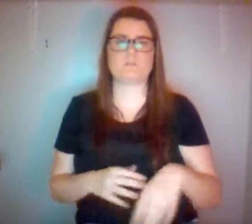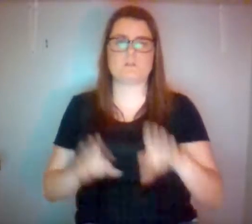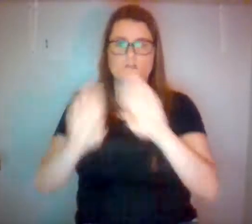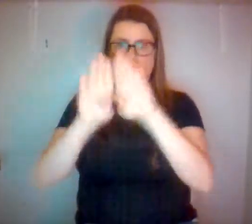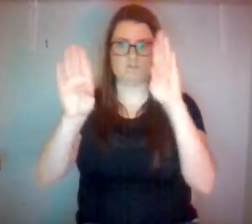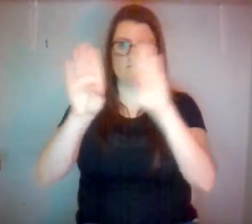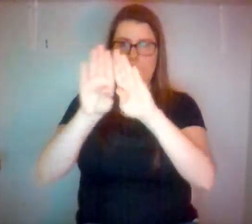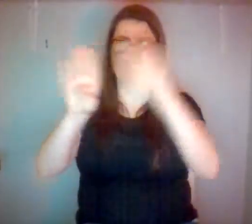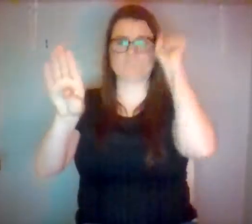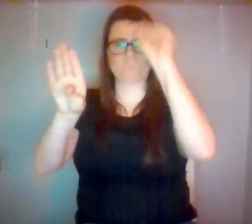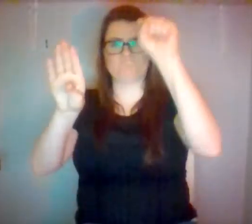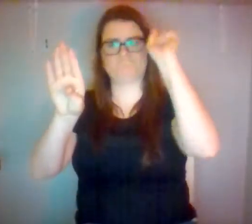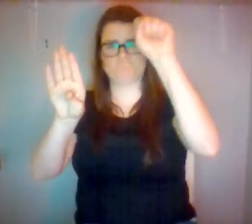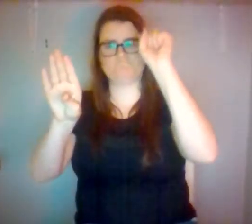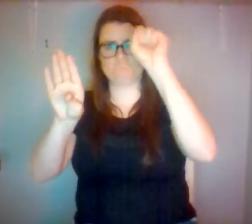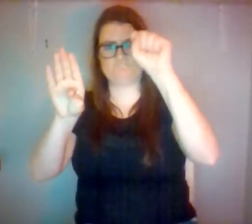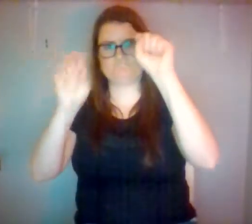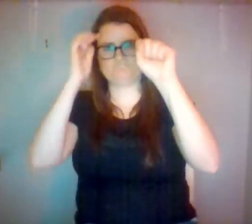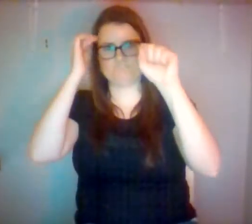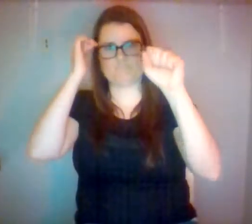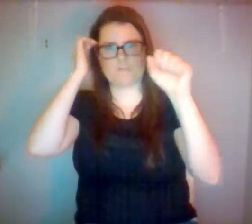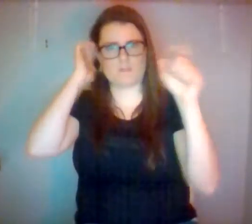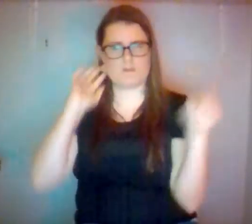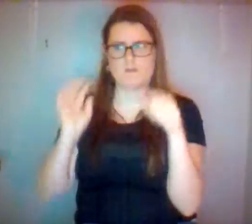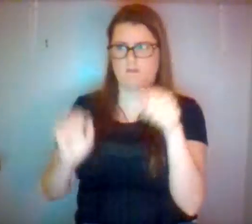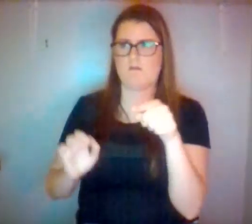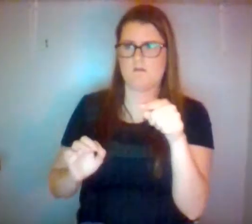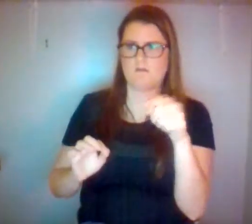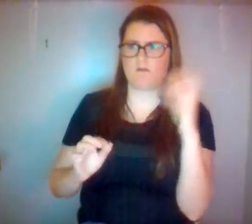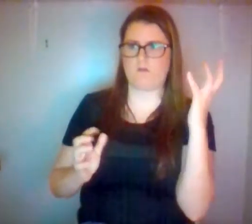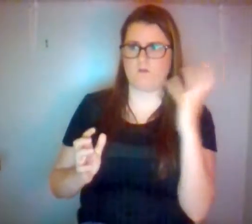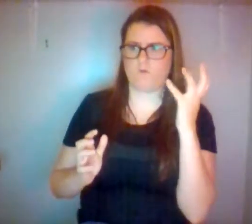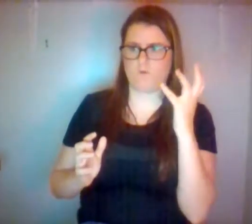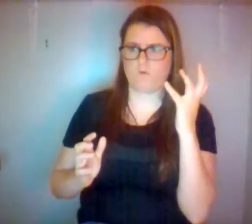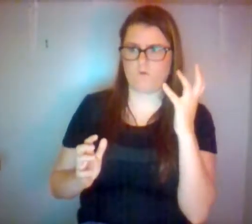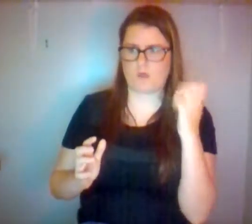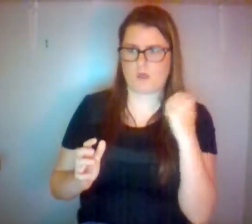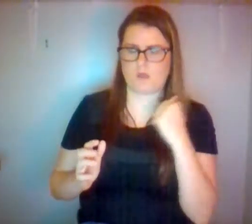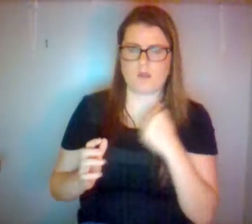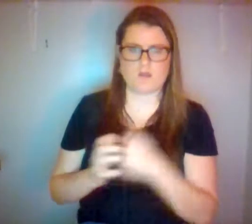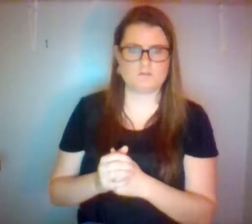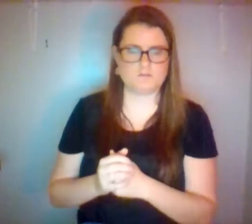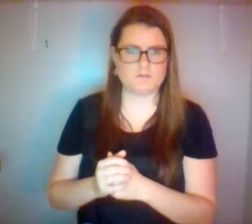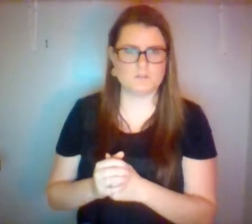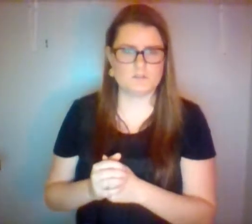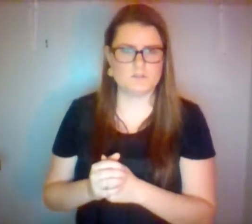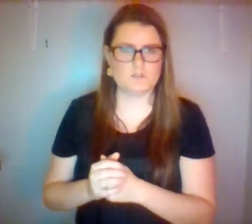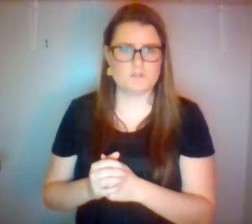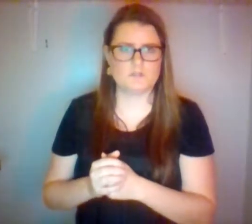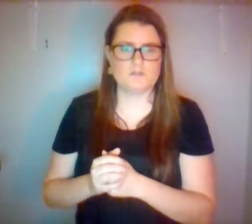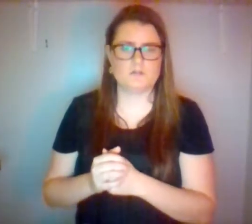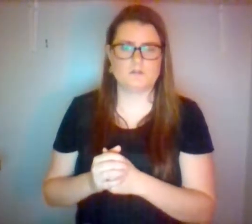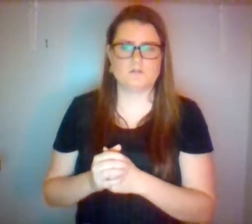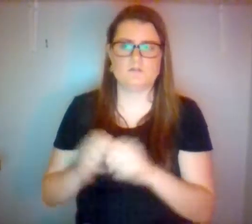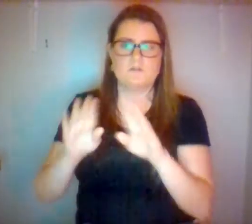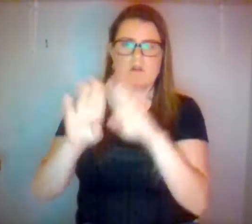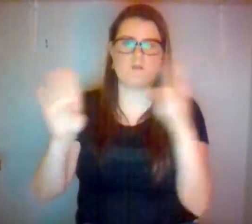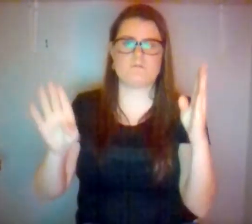had ever met, but who some of them recognized. I know you, said Caiaphas. I've seen you before. You're one of